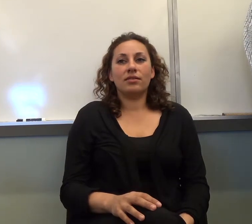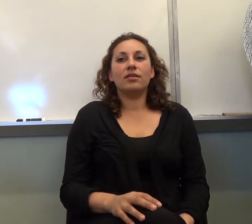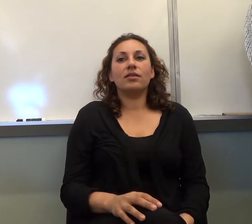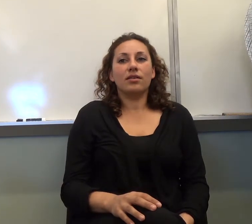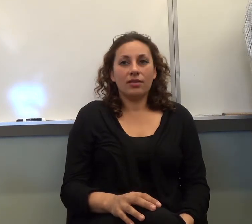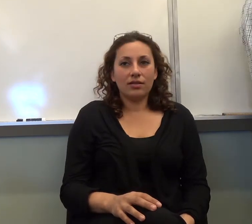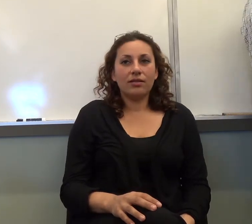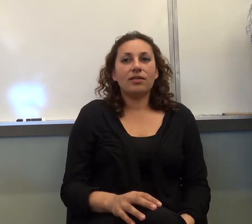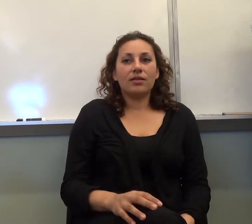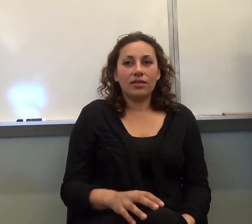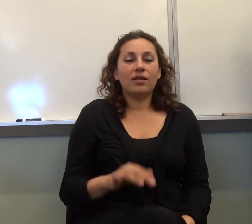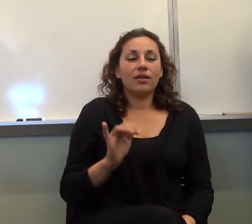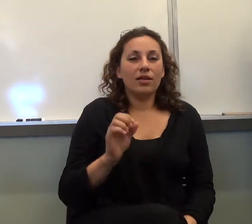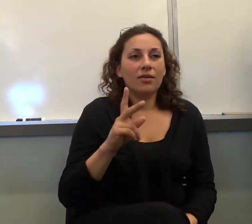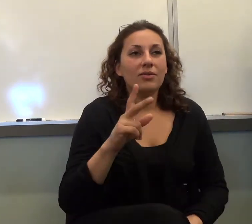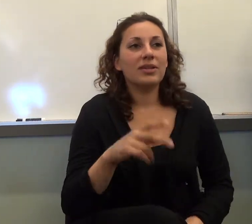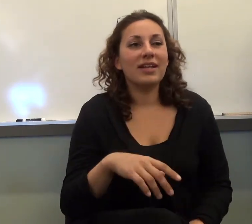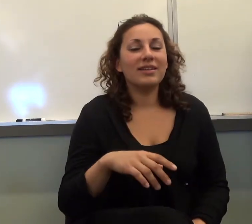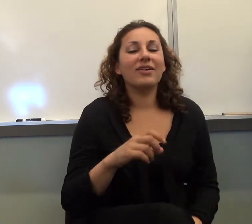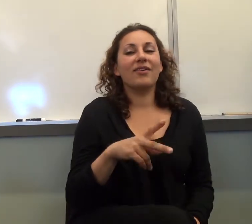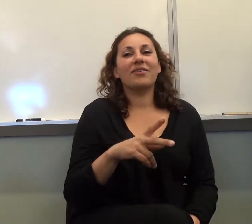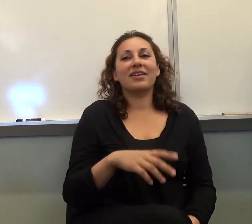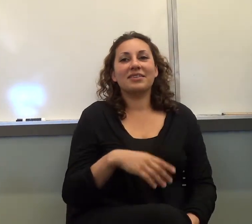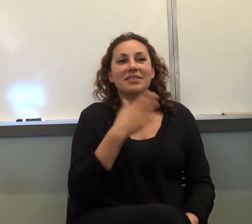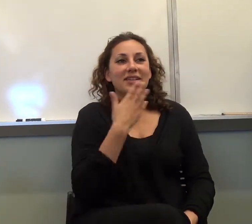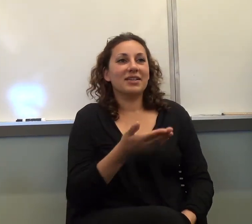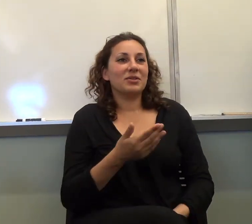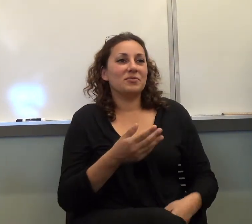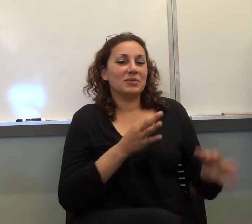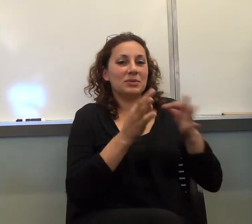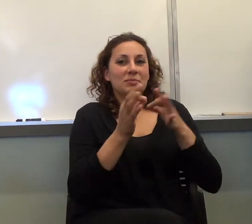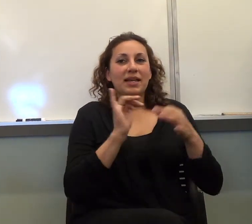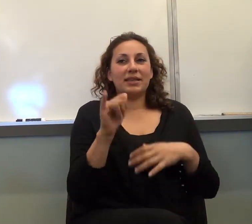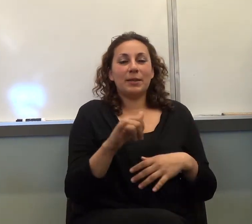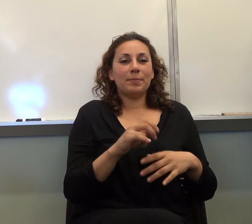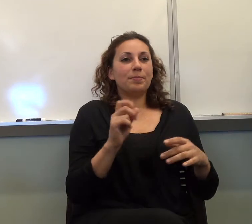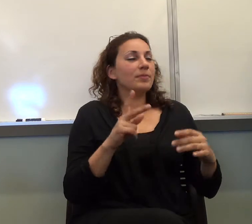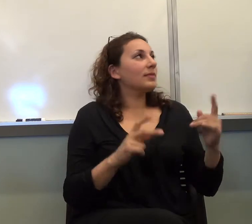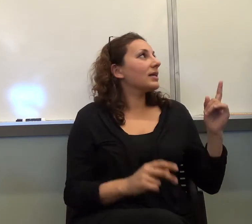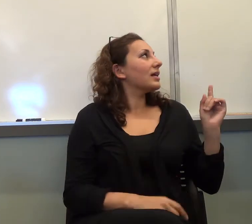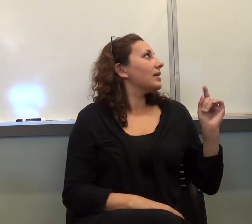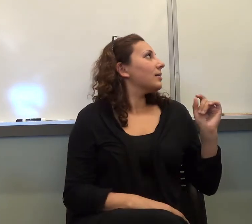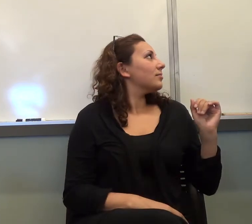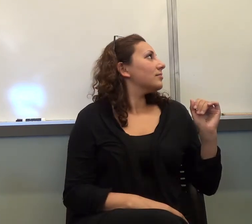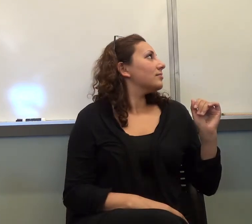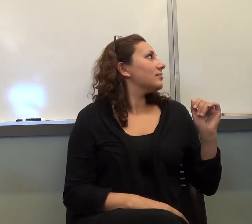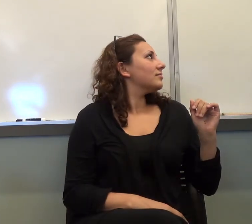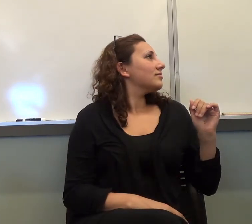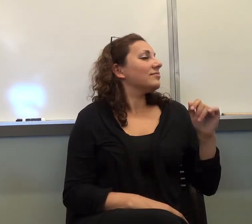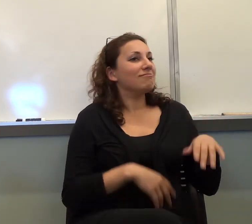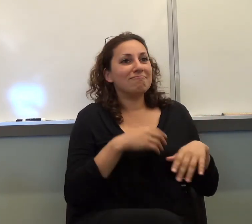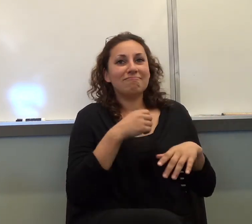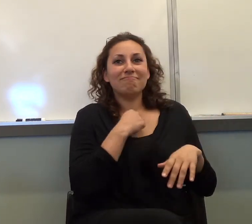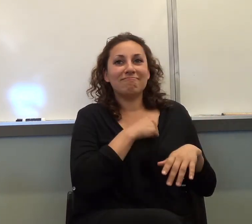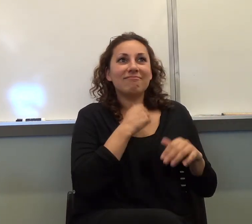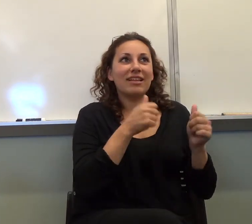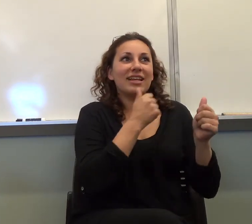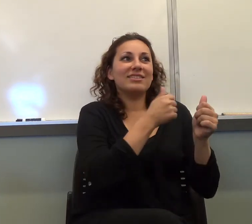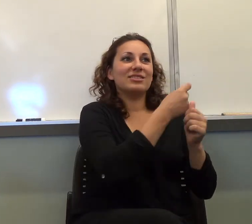Cancel, of course. Once, twice, 3, 5. It's going to be a